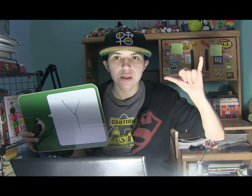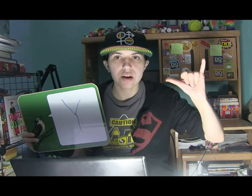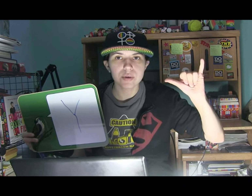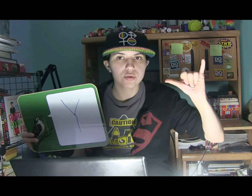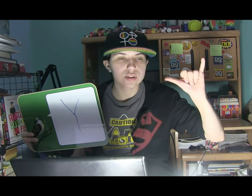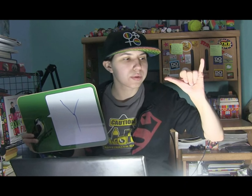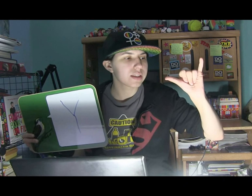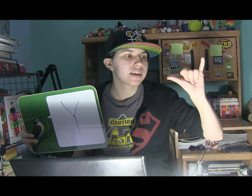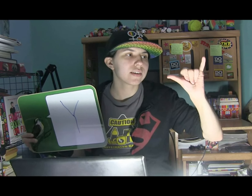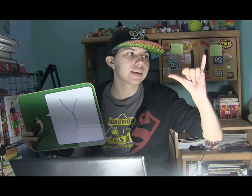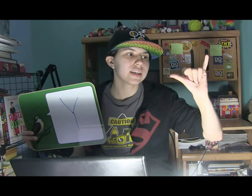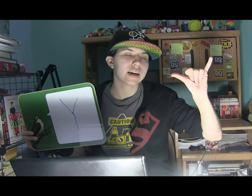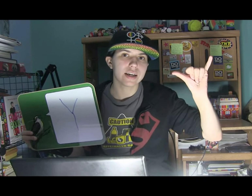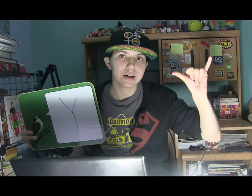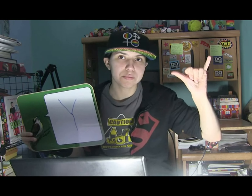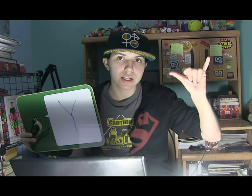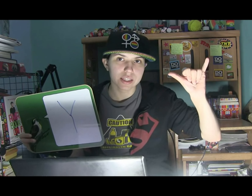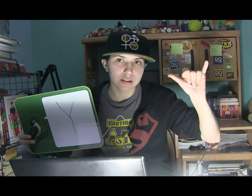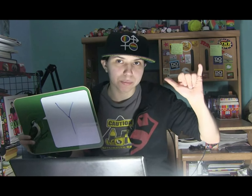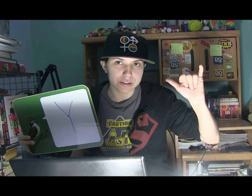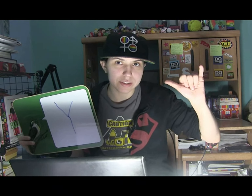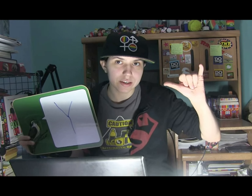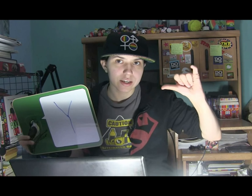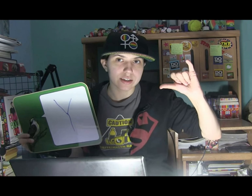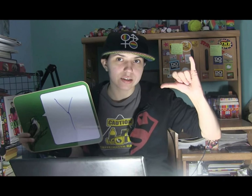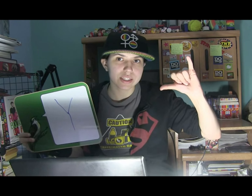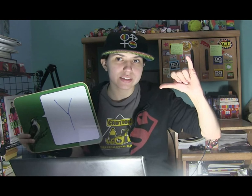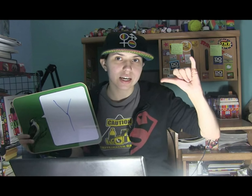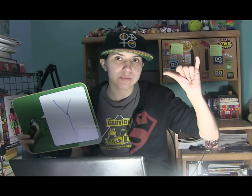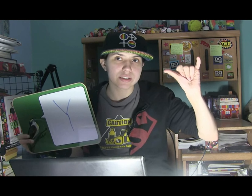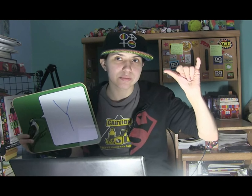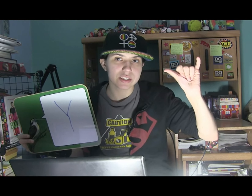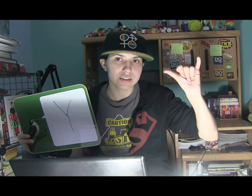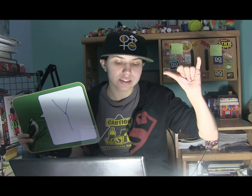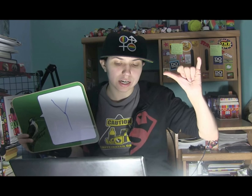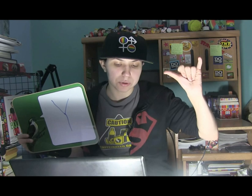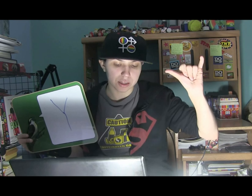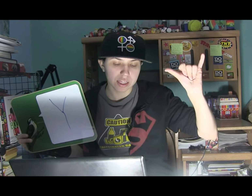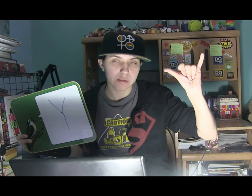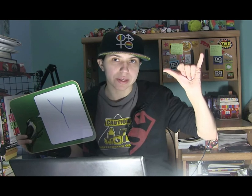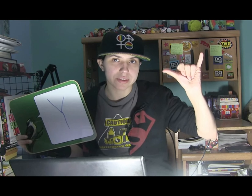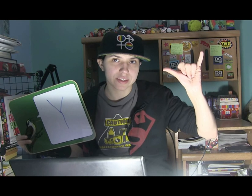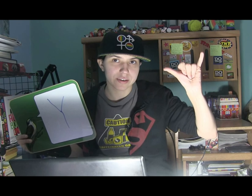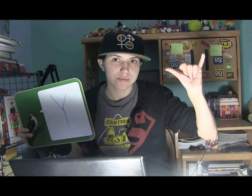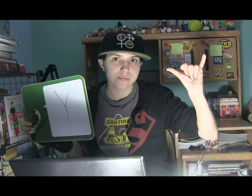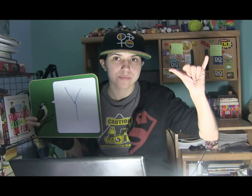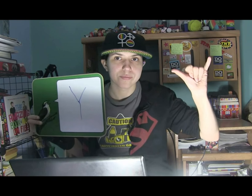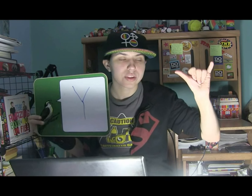is going to be tilted up a little bit. It's not going to be at the side, but it's going to be tilted up a little bit.